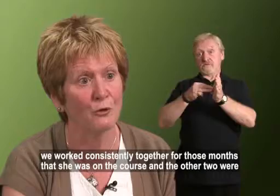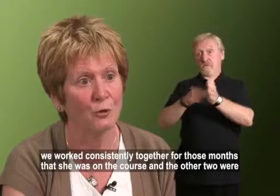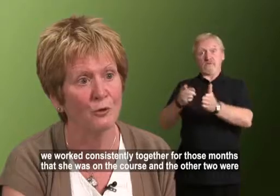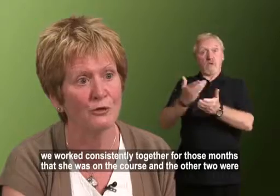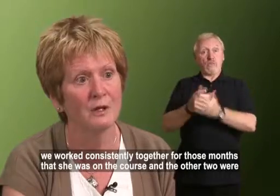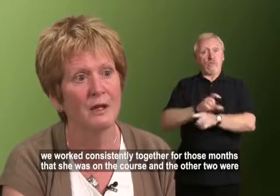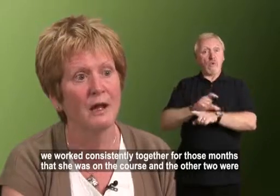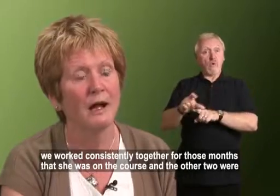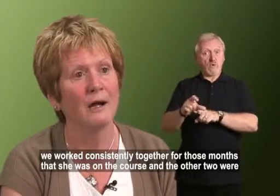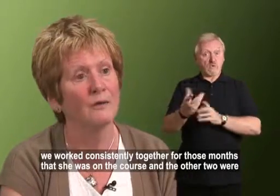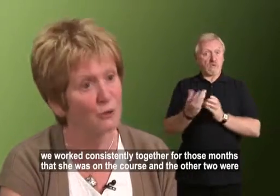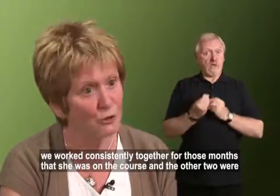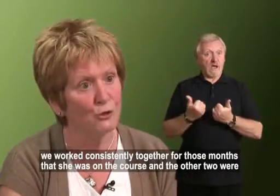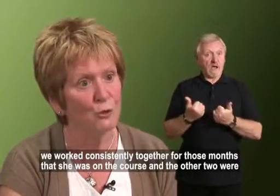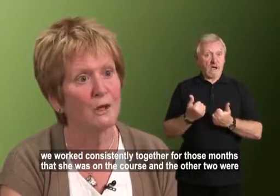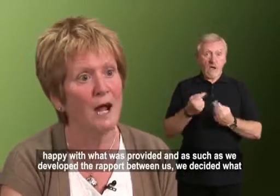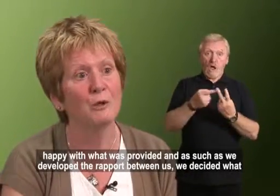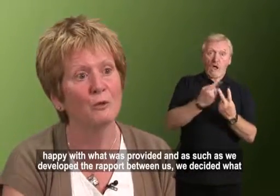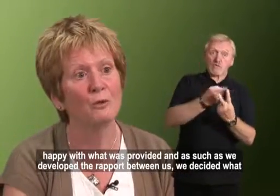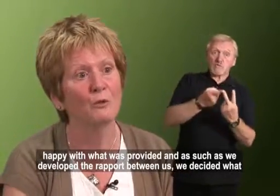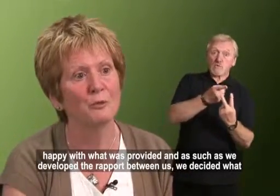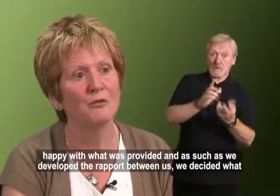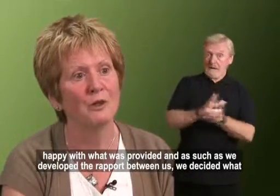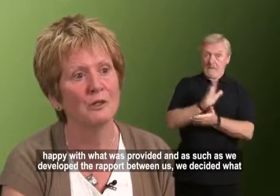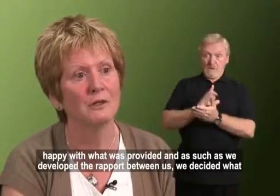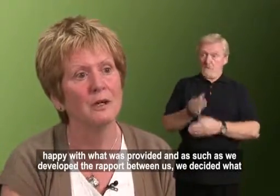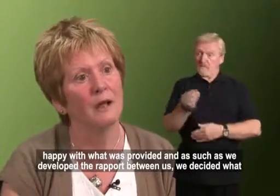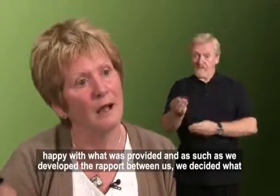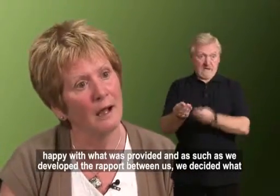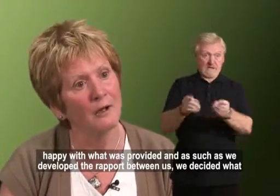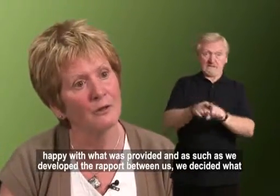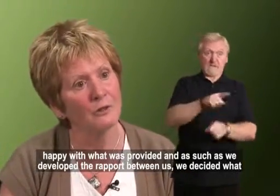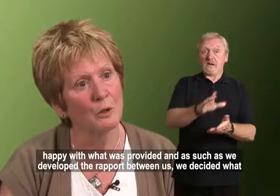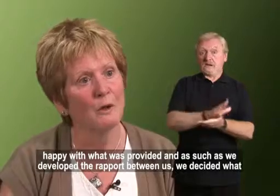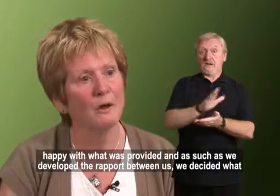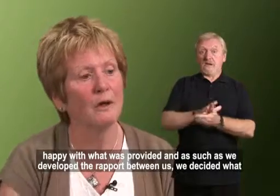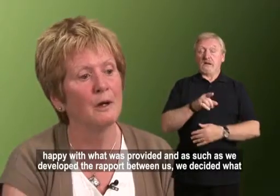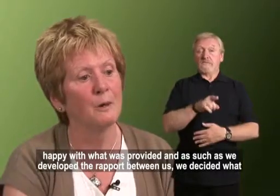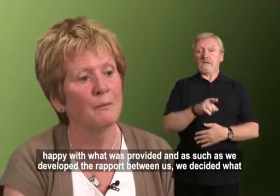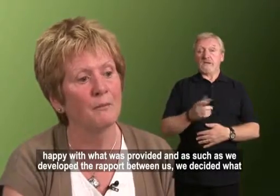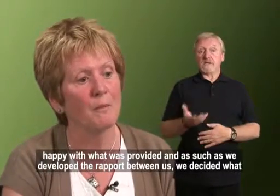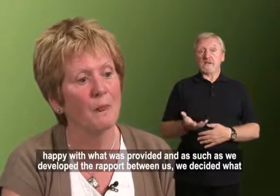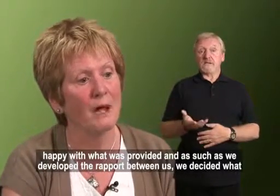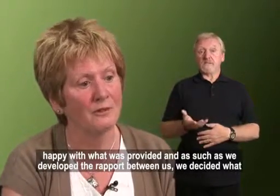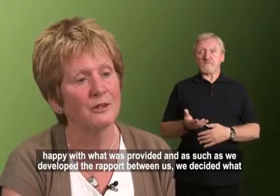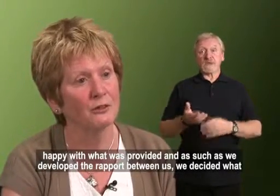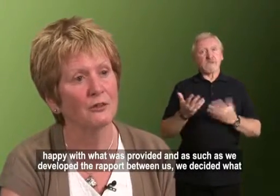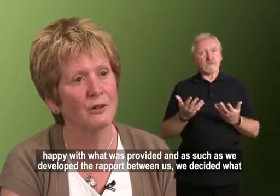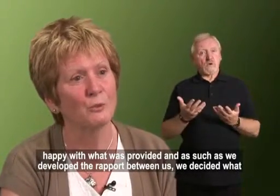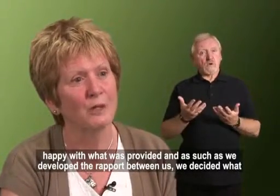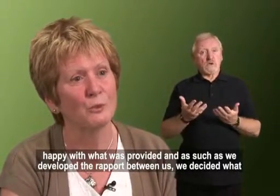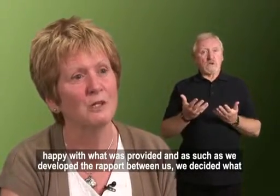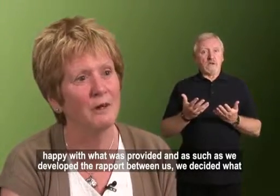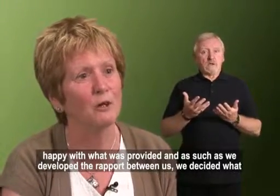she was on the course. And the other 2 were happy with what was provided. And as